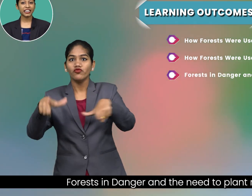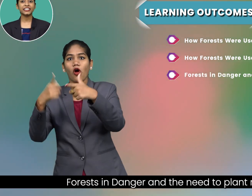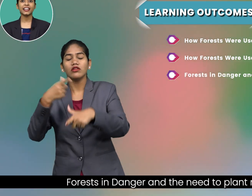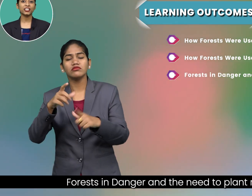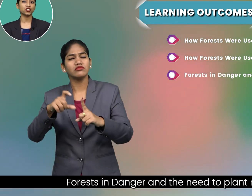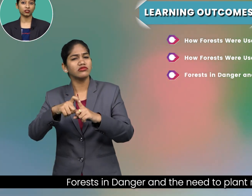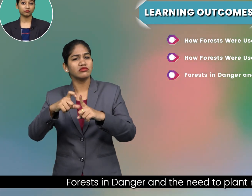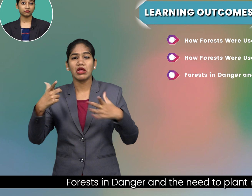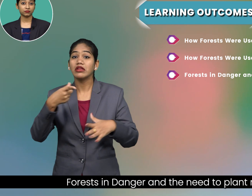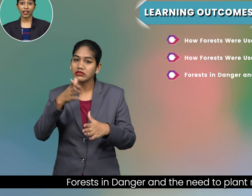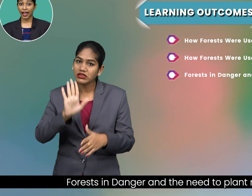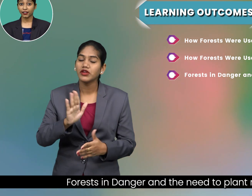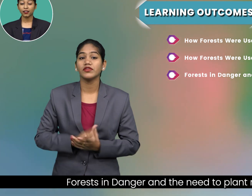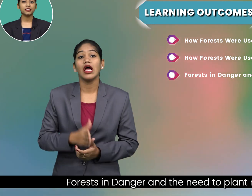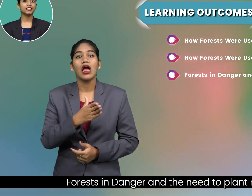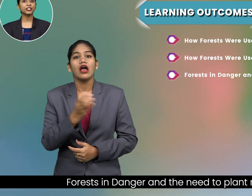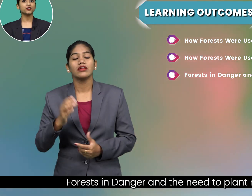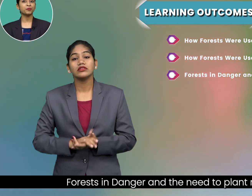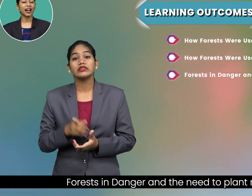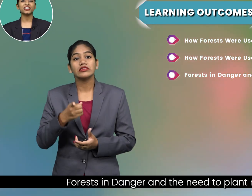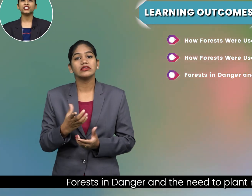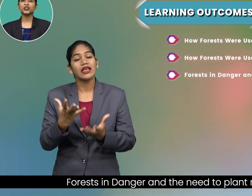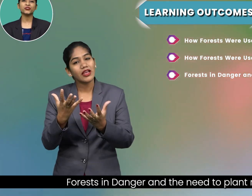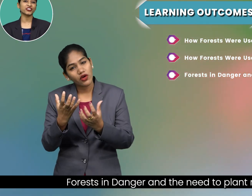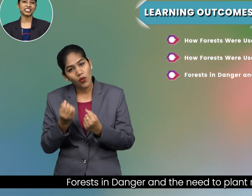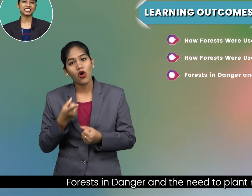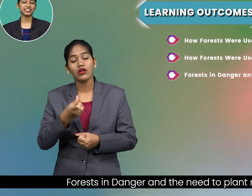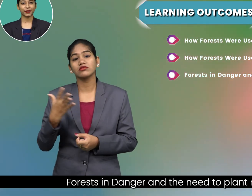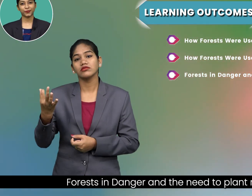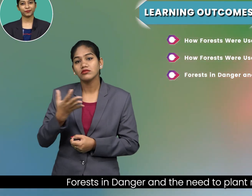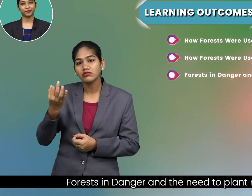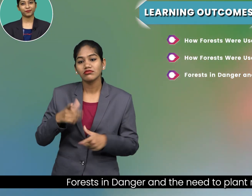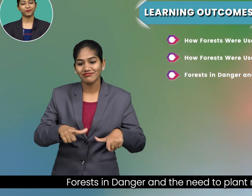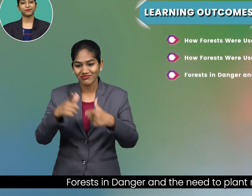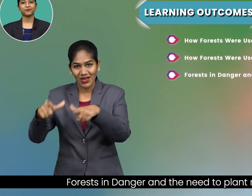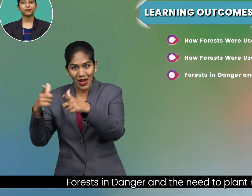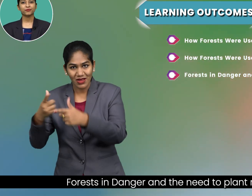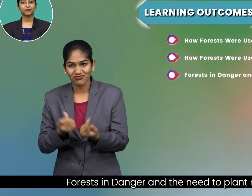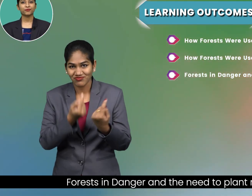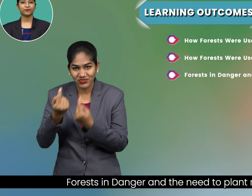Forests in danger and the need to plant new trees.